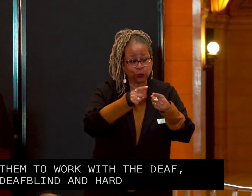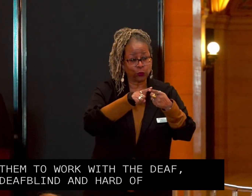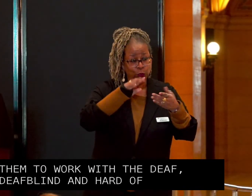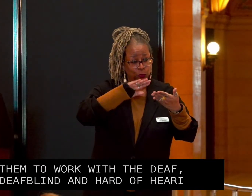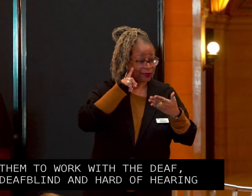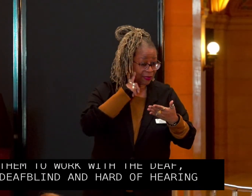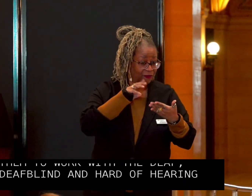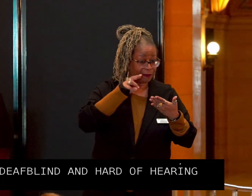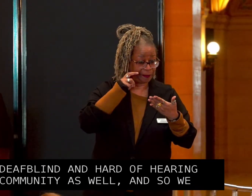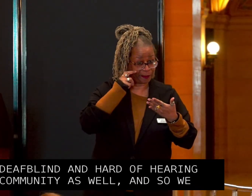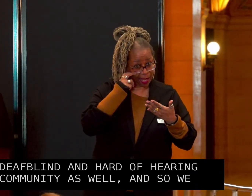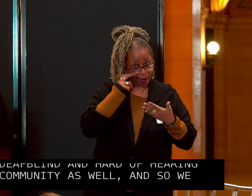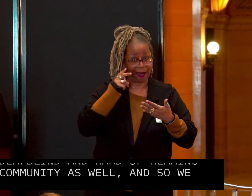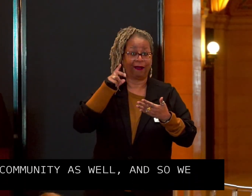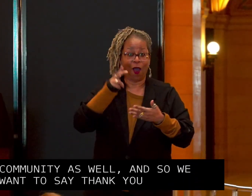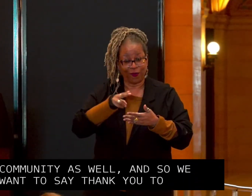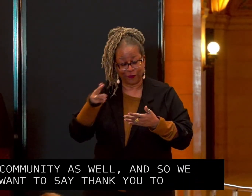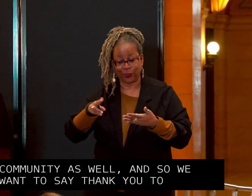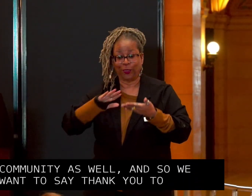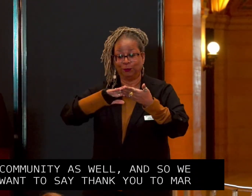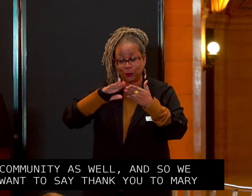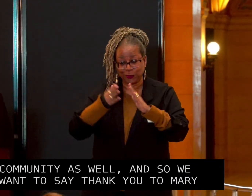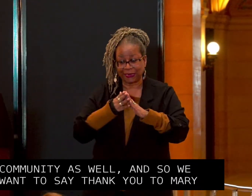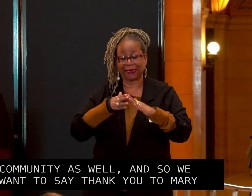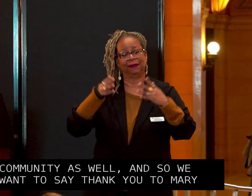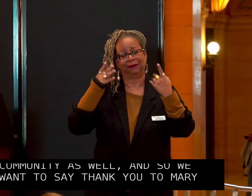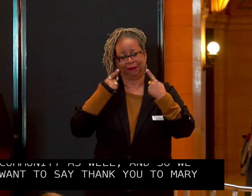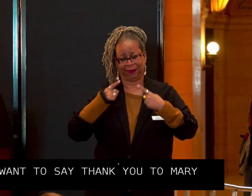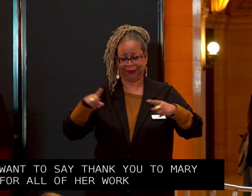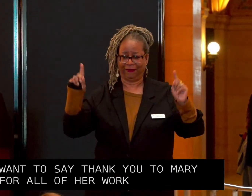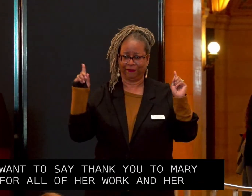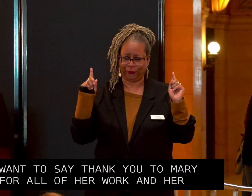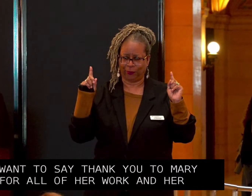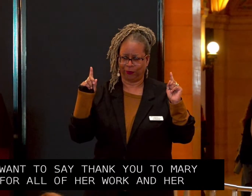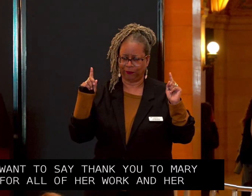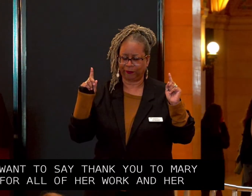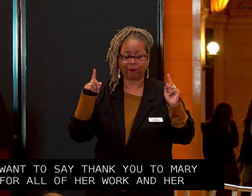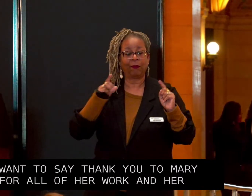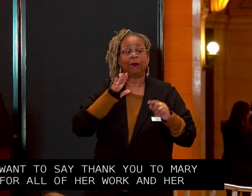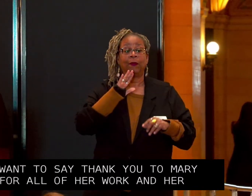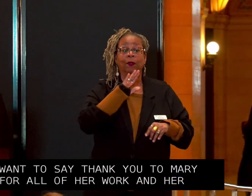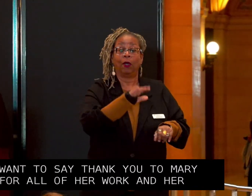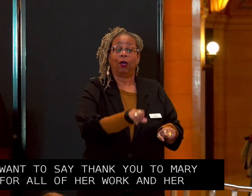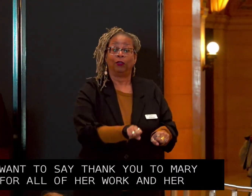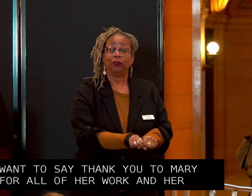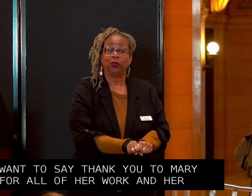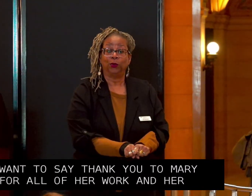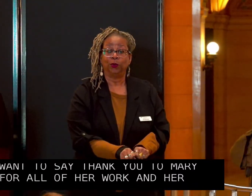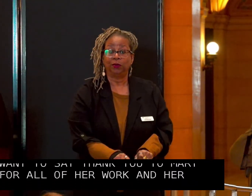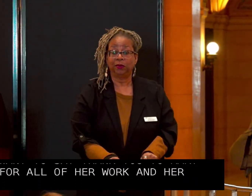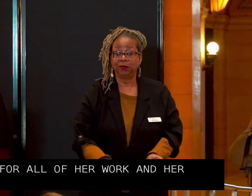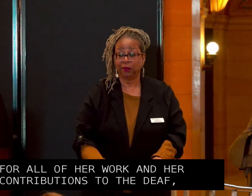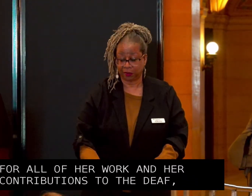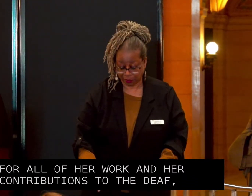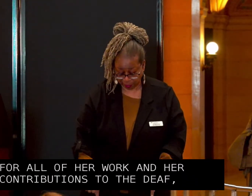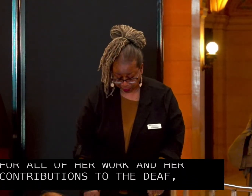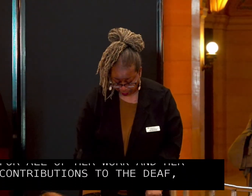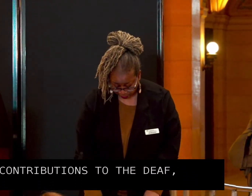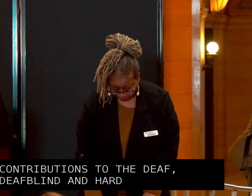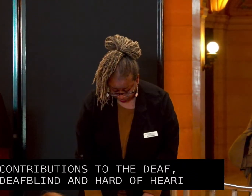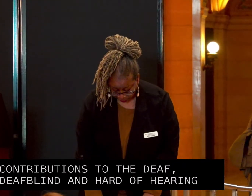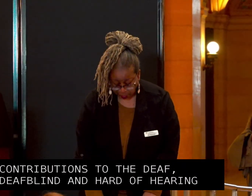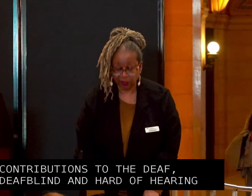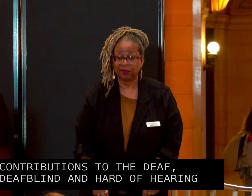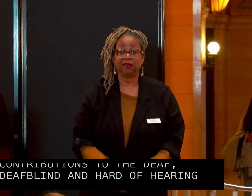Mary for all of her work and her contributions to the deaf, deafblind, and hard of hearing community becoming